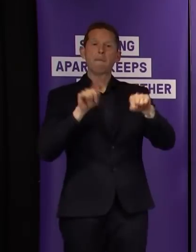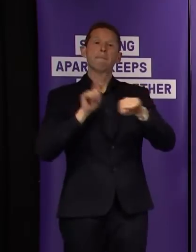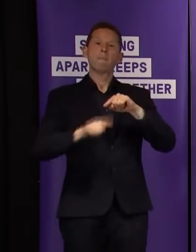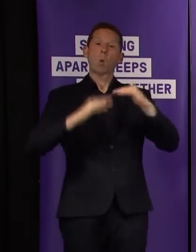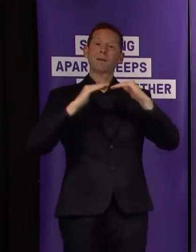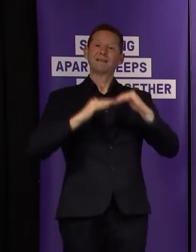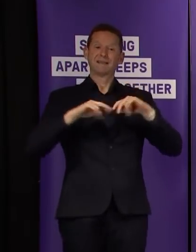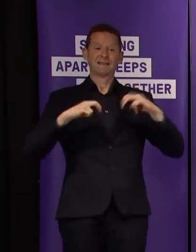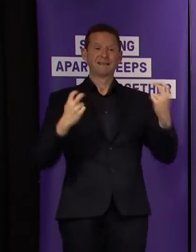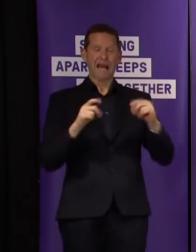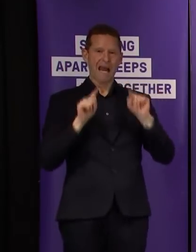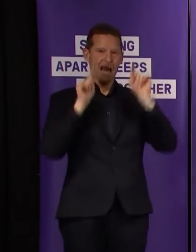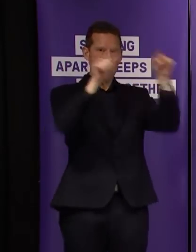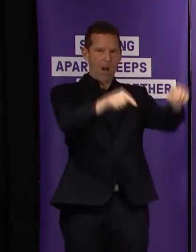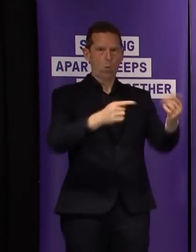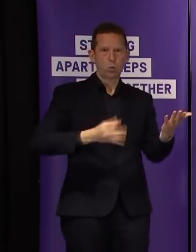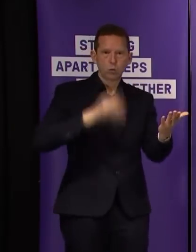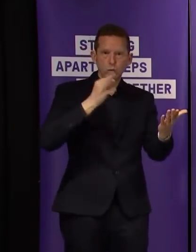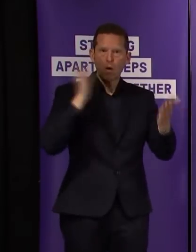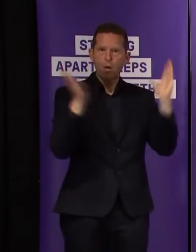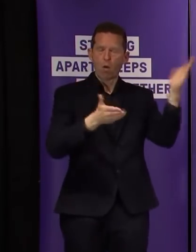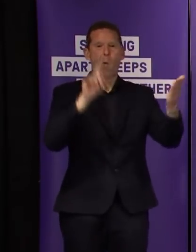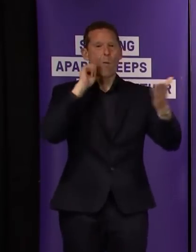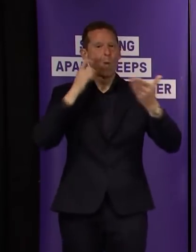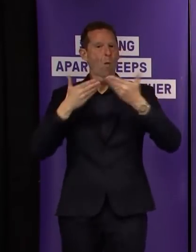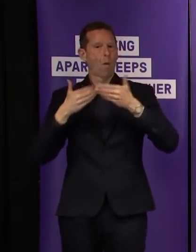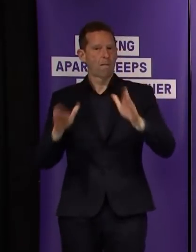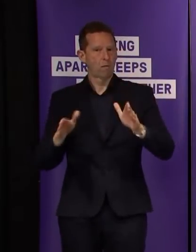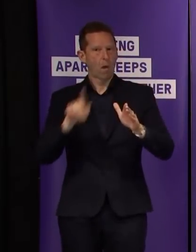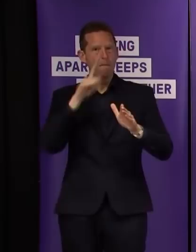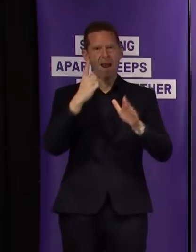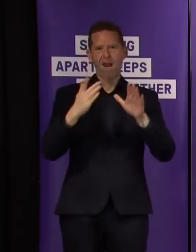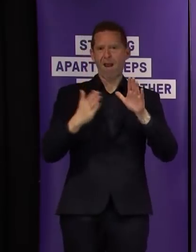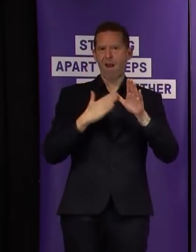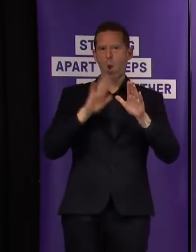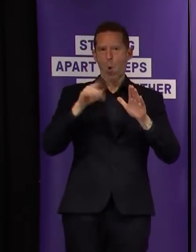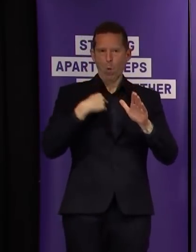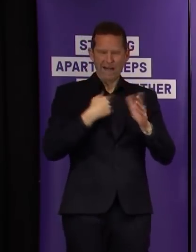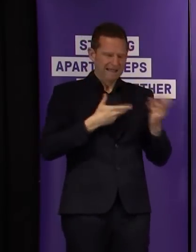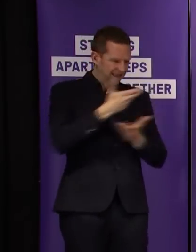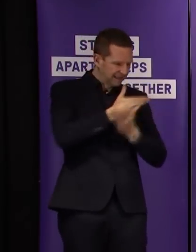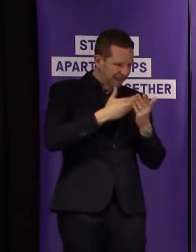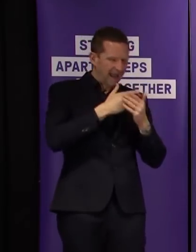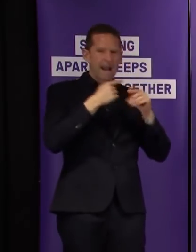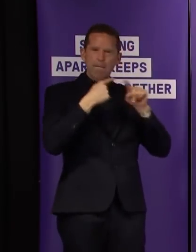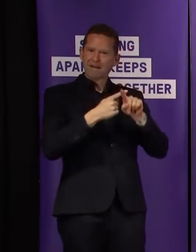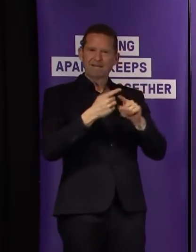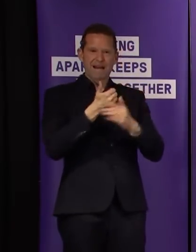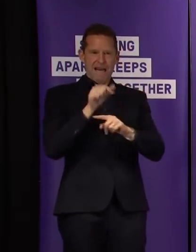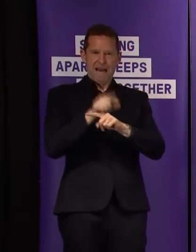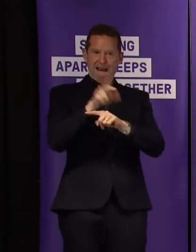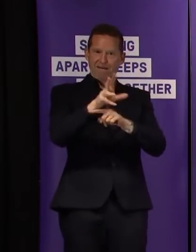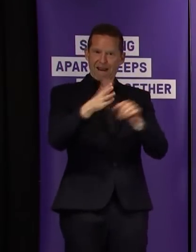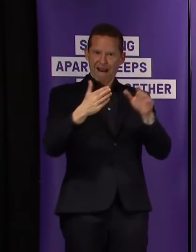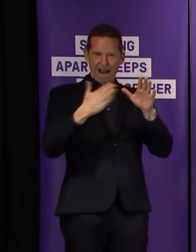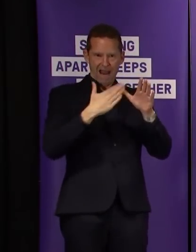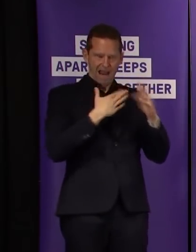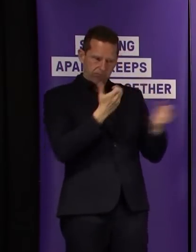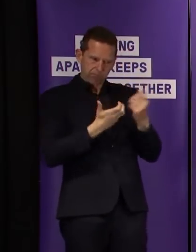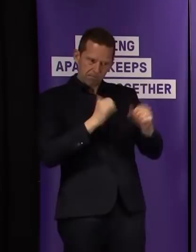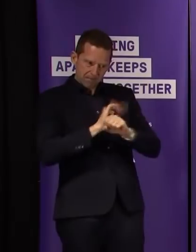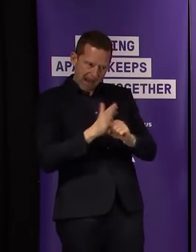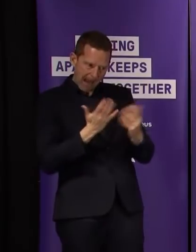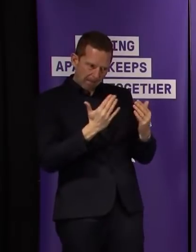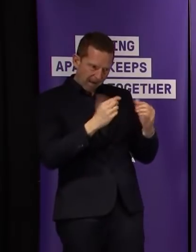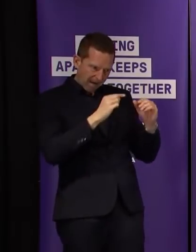service. But we will have more to say about that following further consultation and again, the numbers as they present.